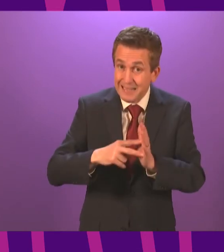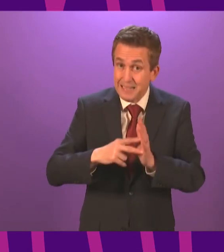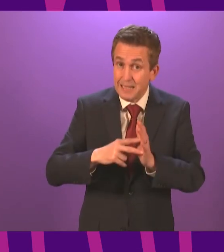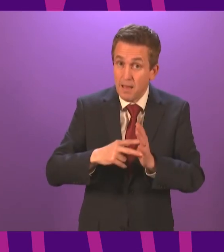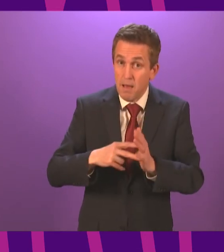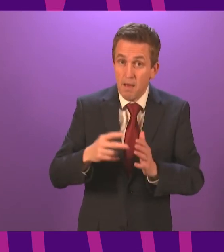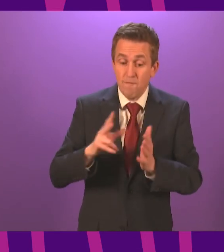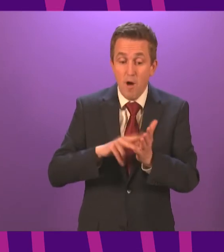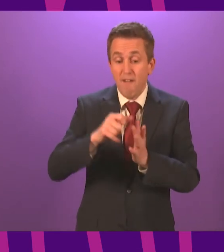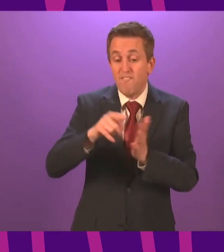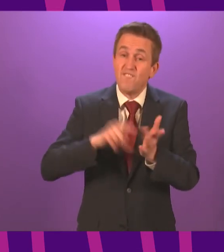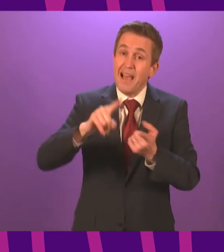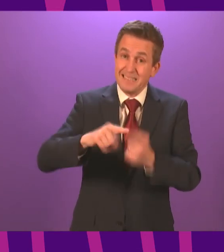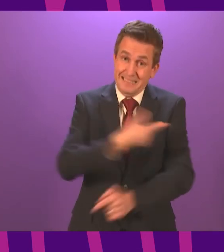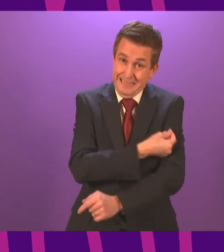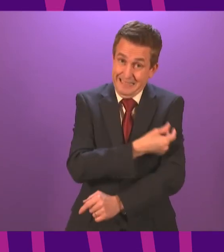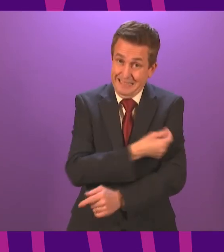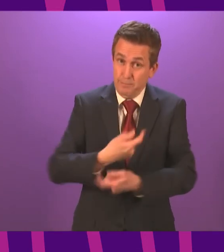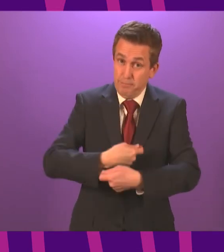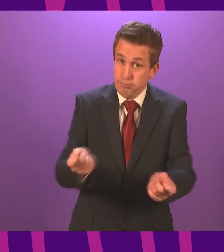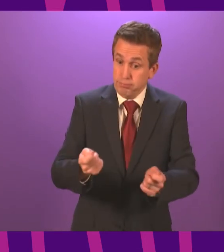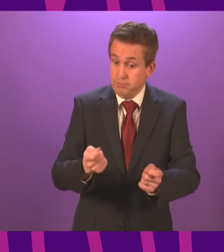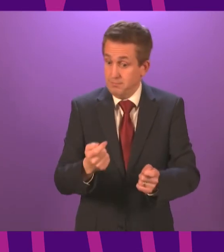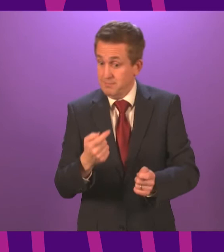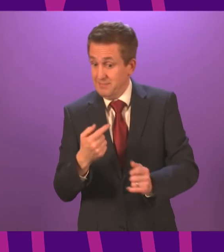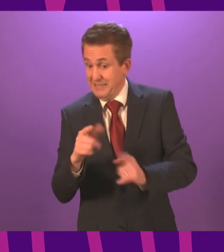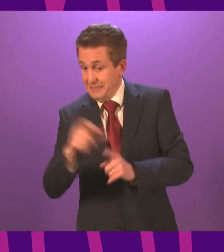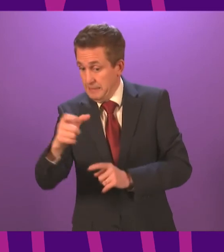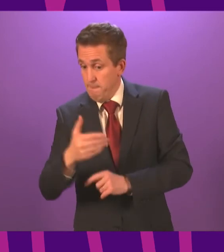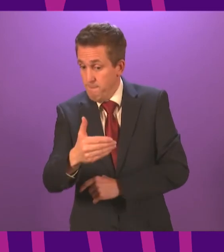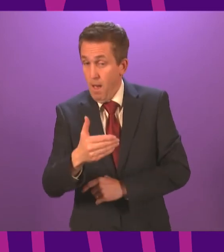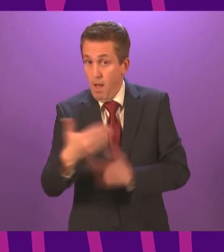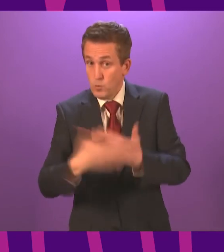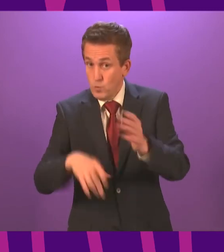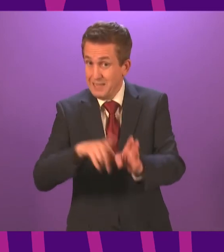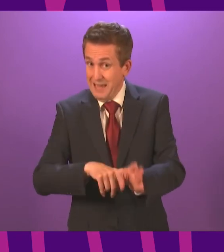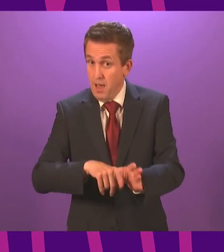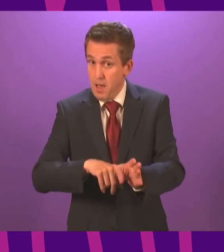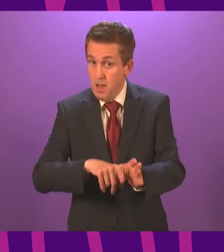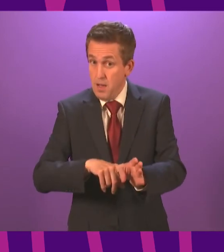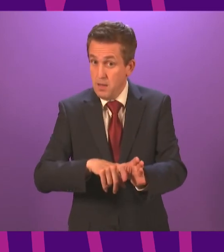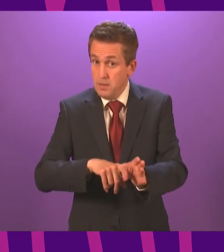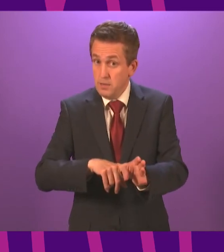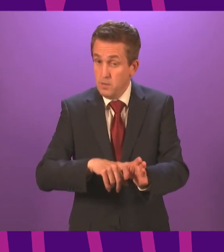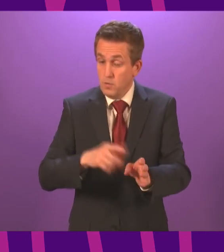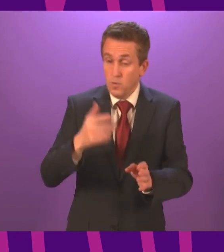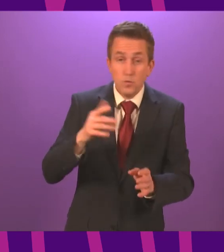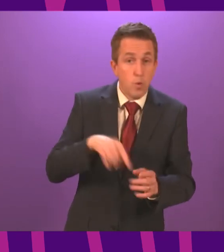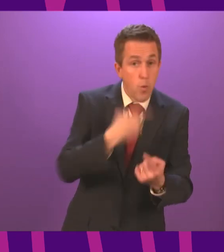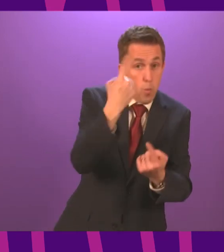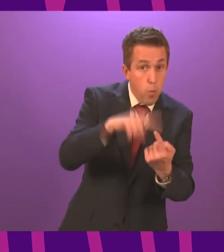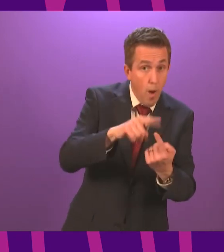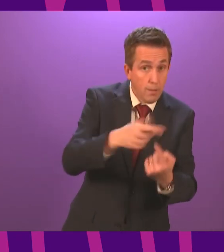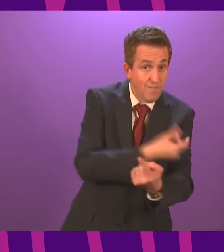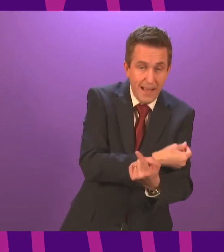a vaccine when it becomes available later this year and into the new year. There is hope. There won't just be one vaccine, it will be